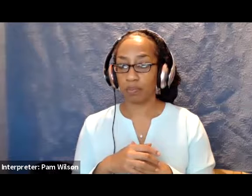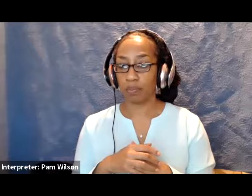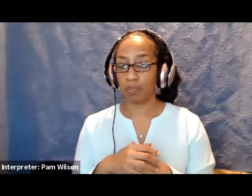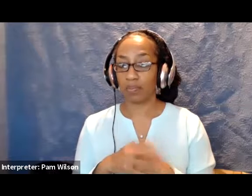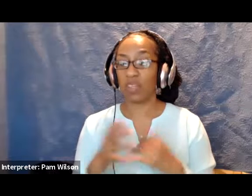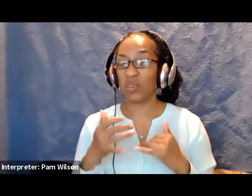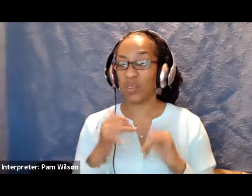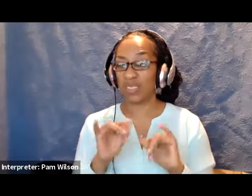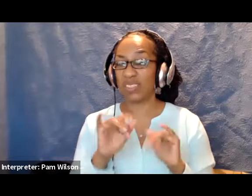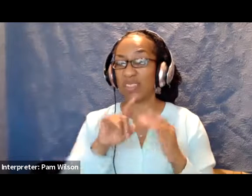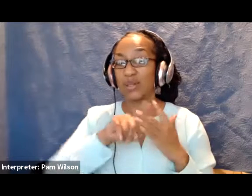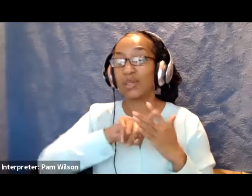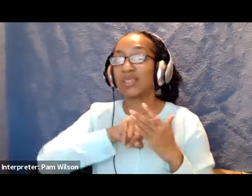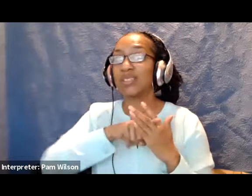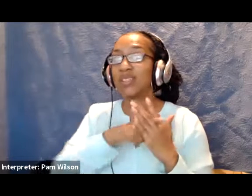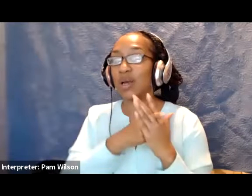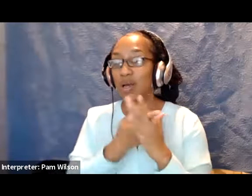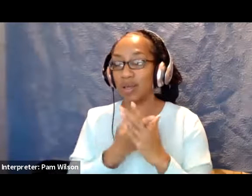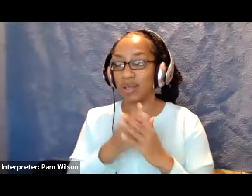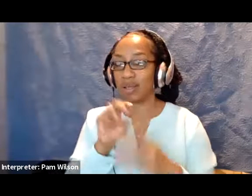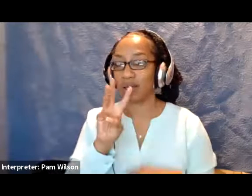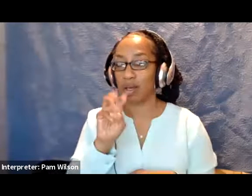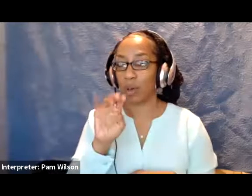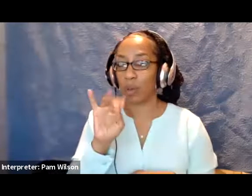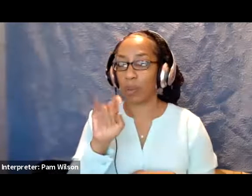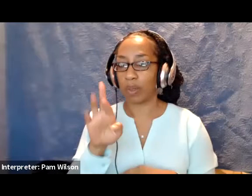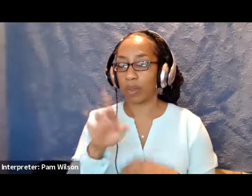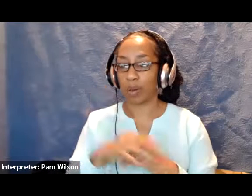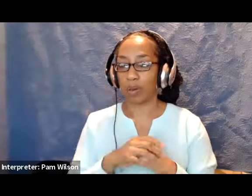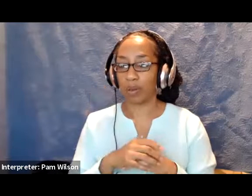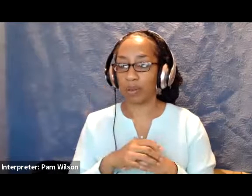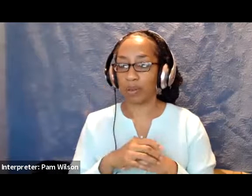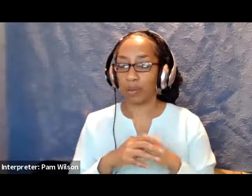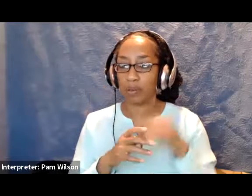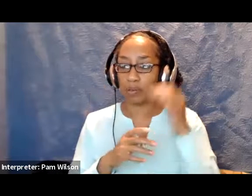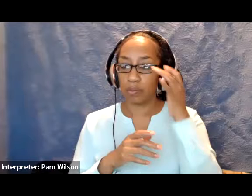with webinar page. Okay. So